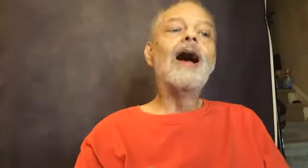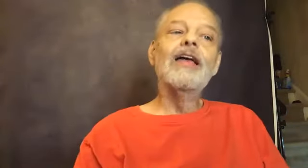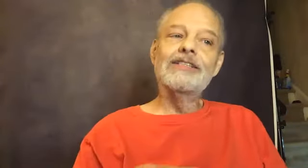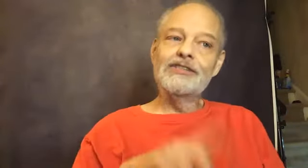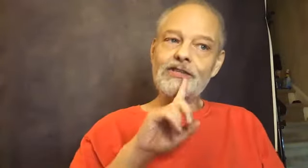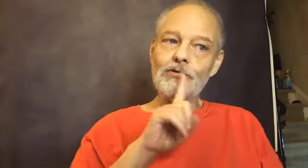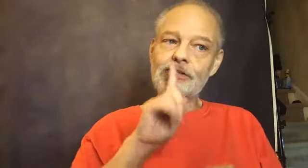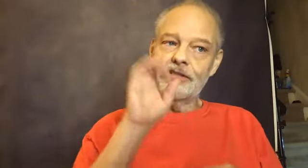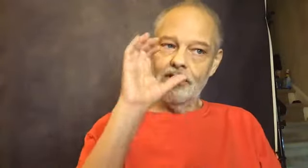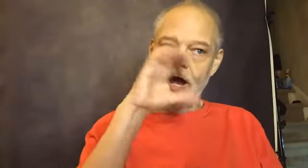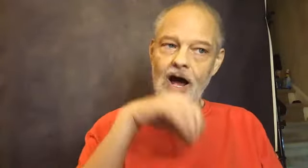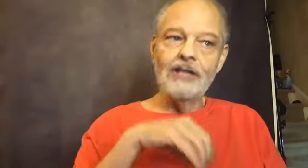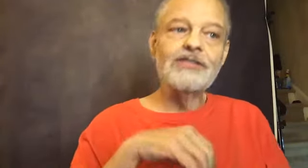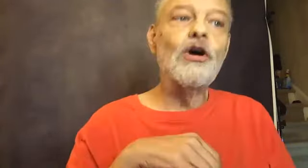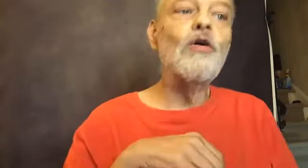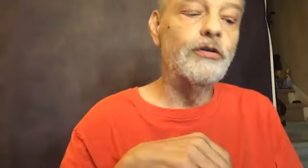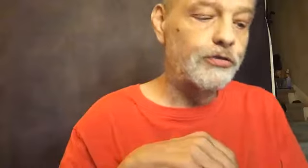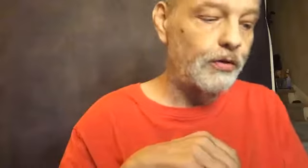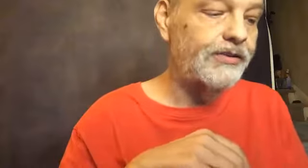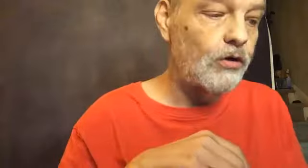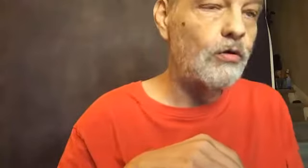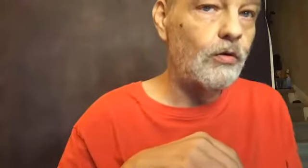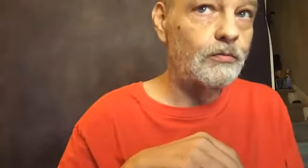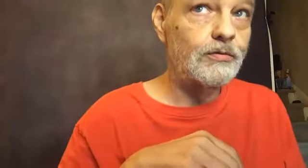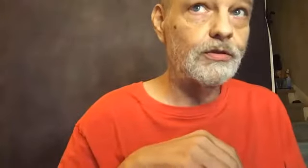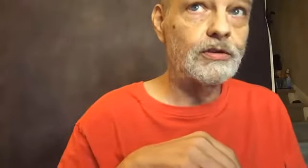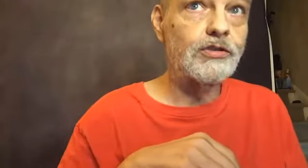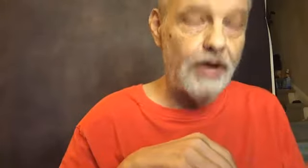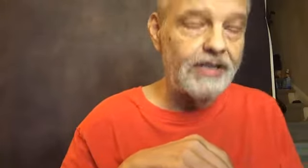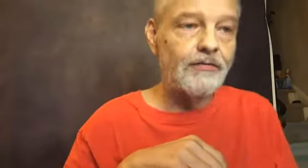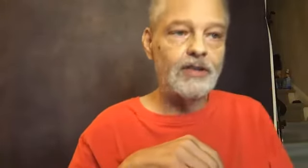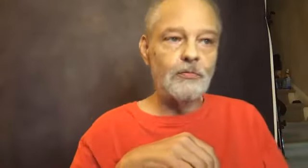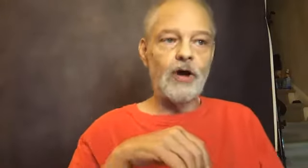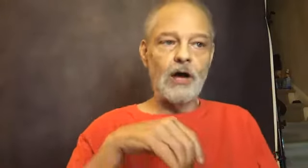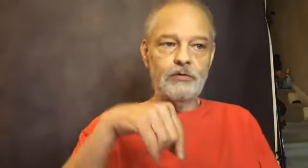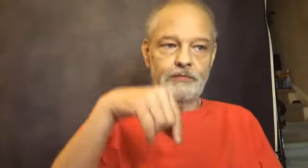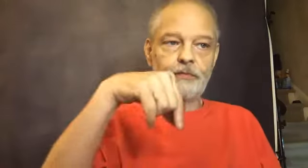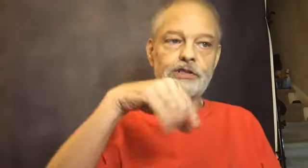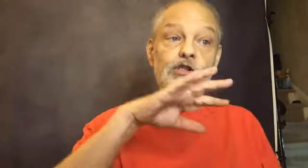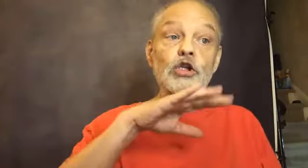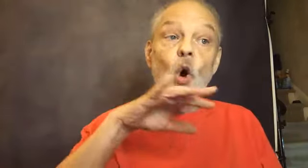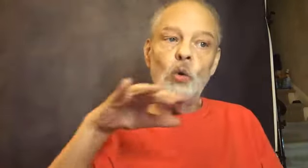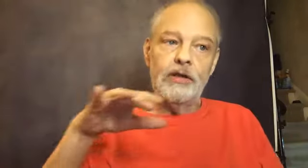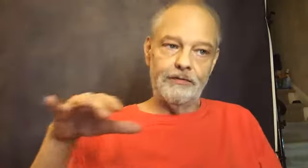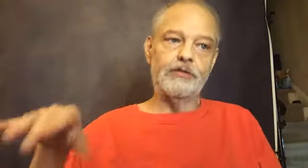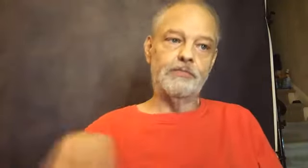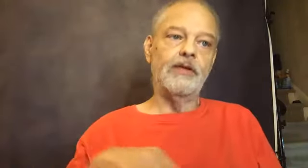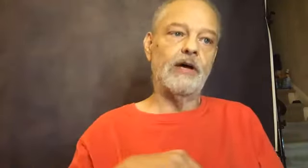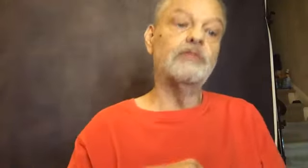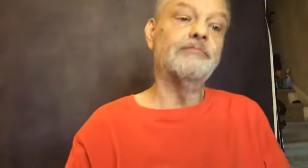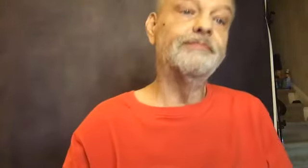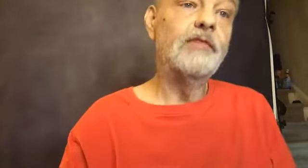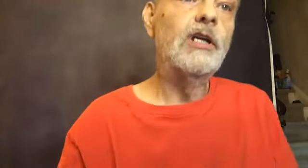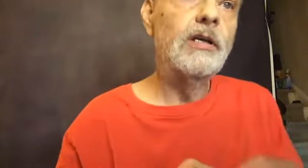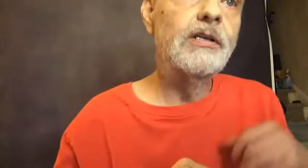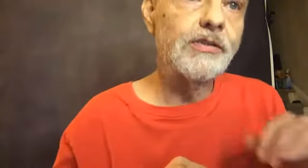It's so unusual. It's so strange of a number. I would slowly finger spell that one, so that